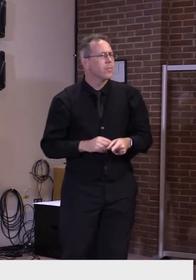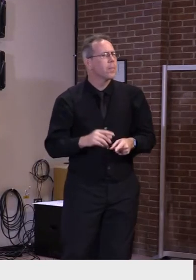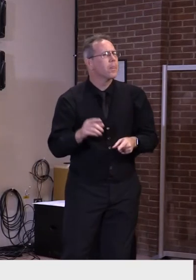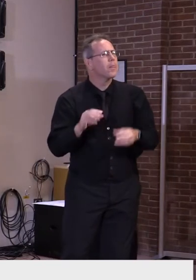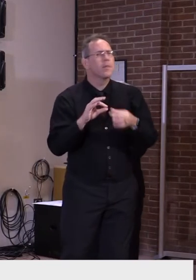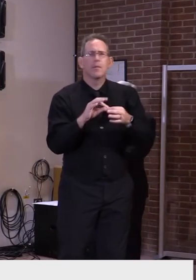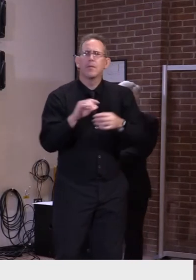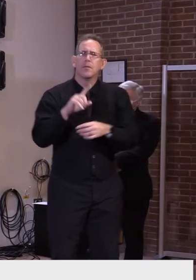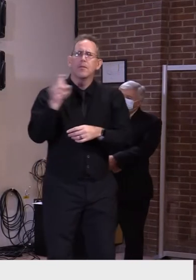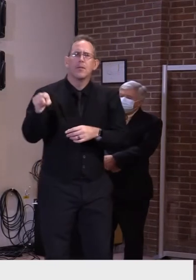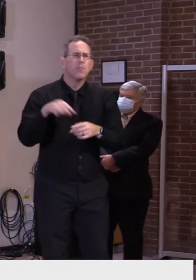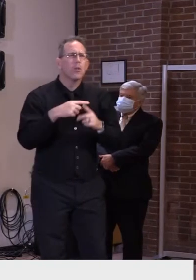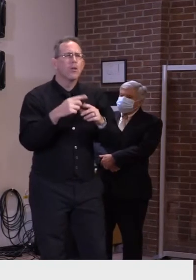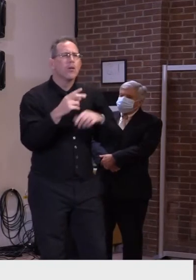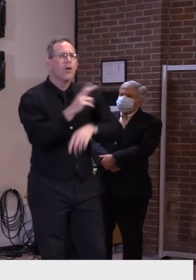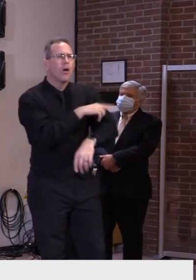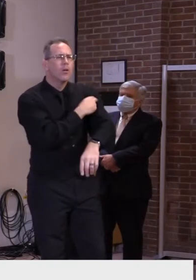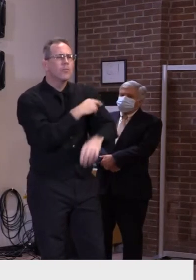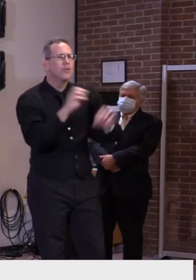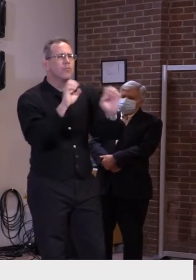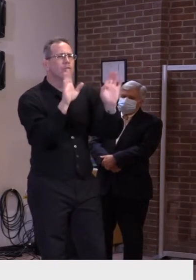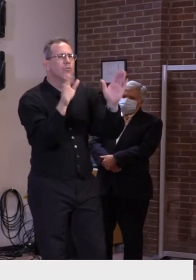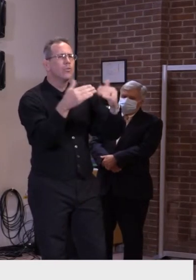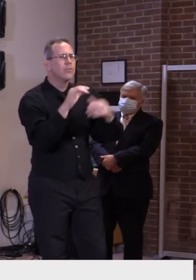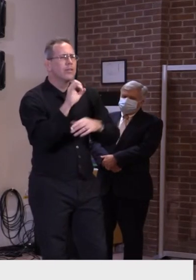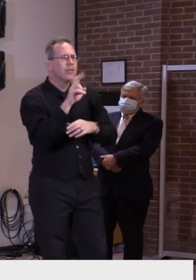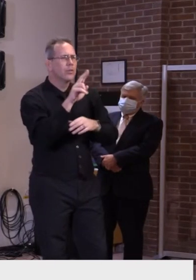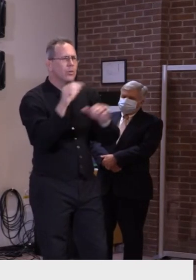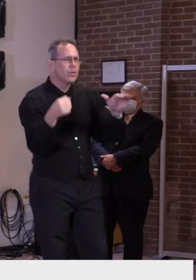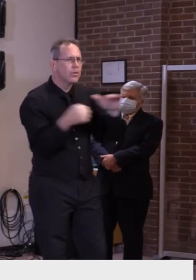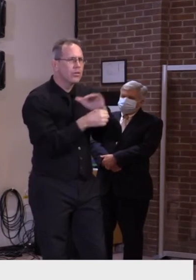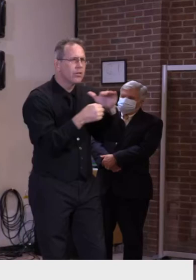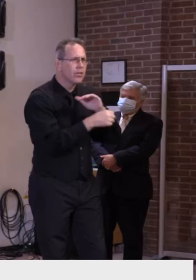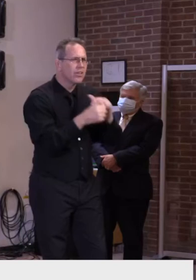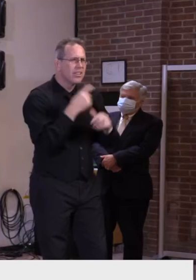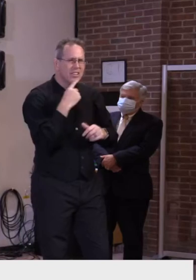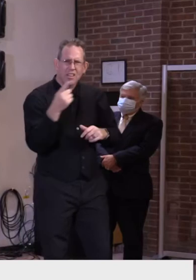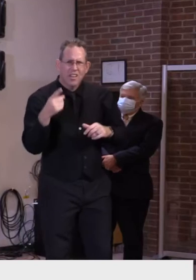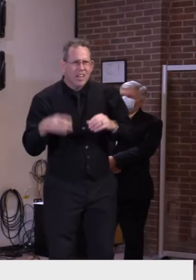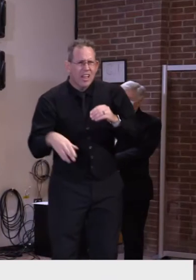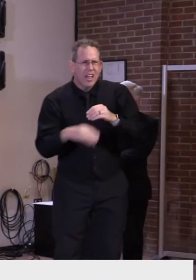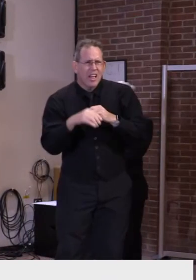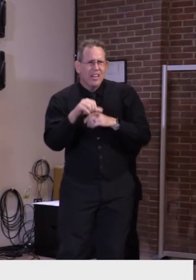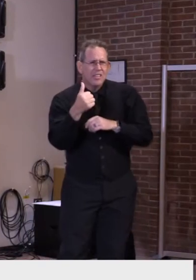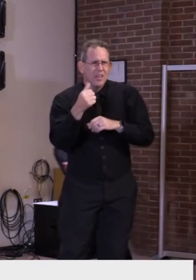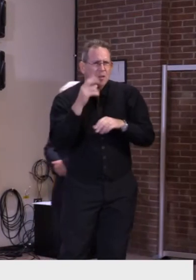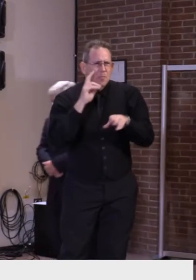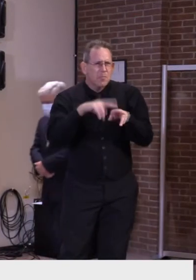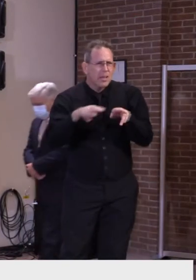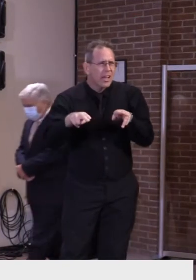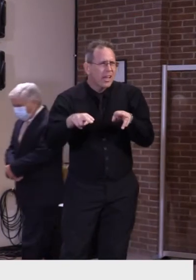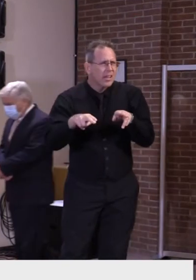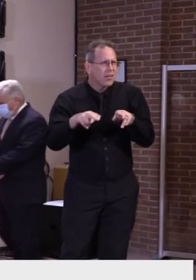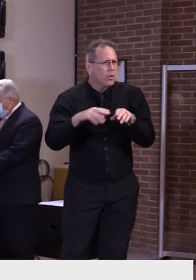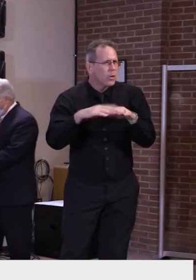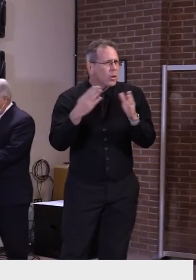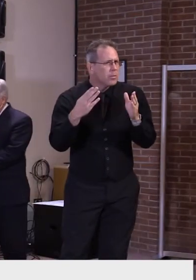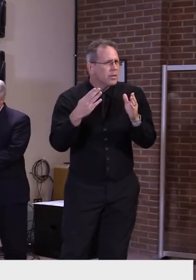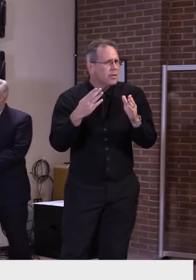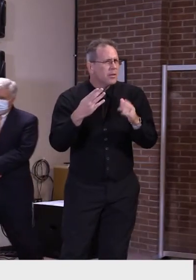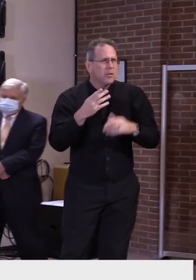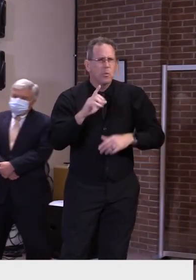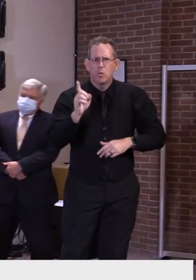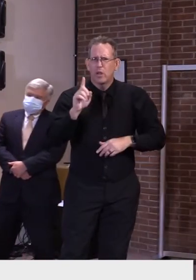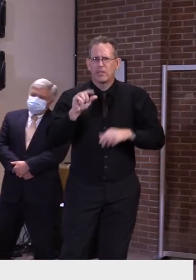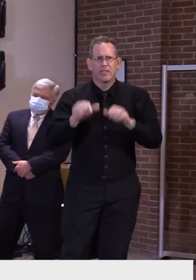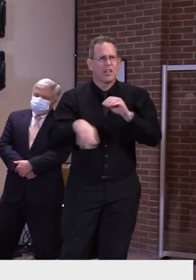added or that you reopened 10 ICU beds that were unstaffed. Where are these beds? And also, how